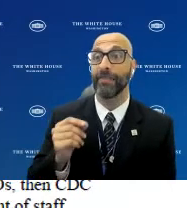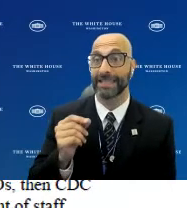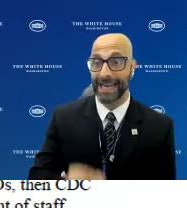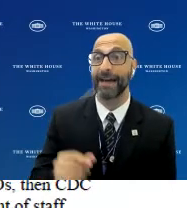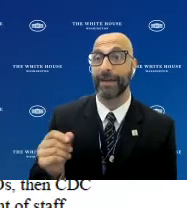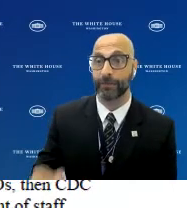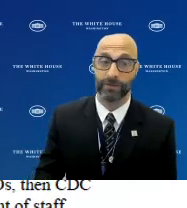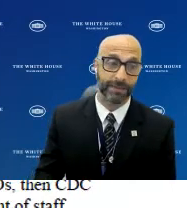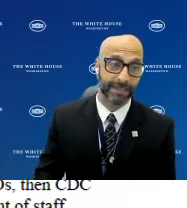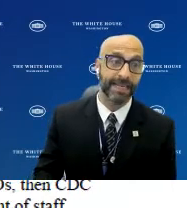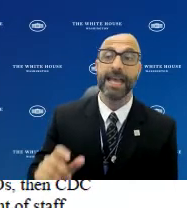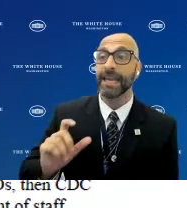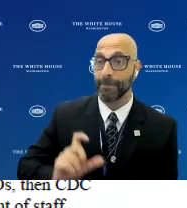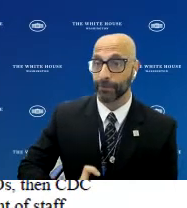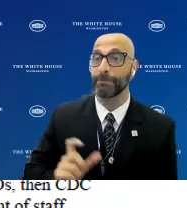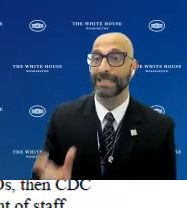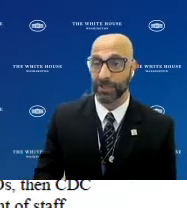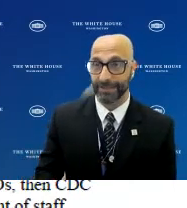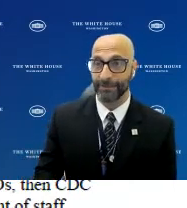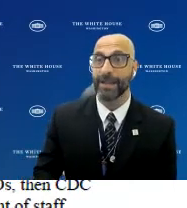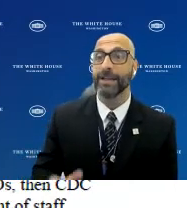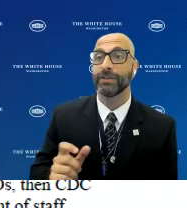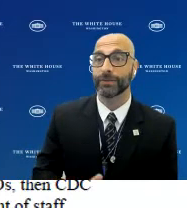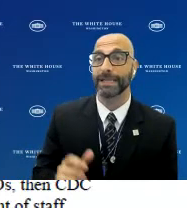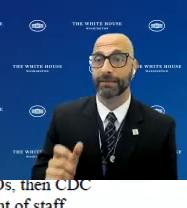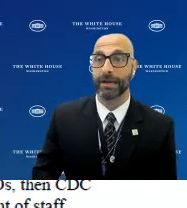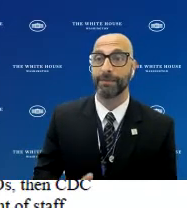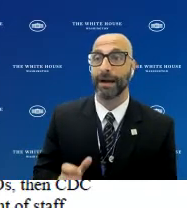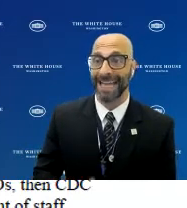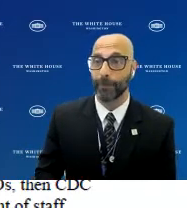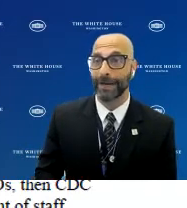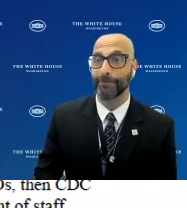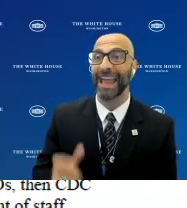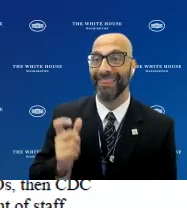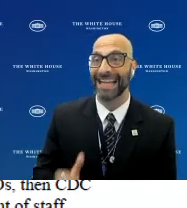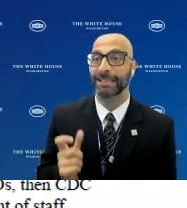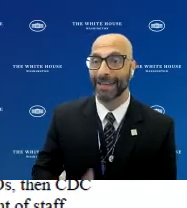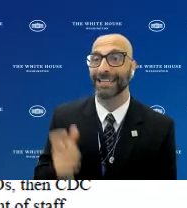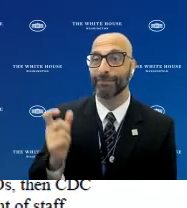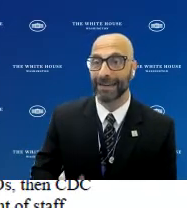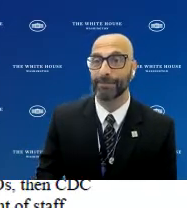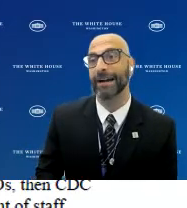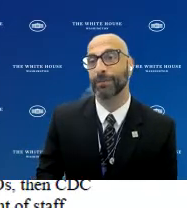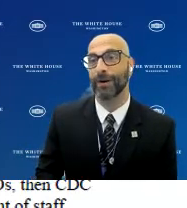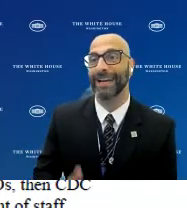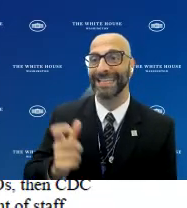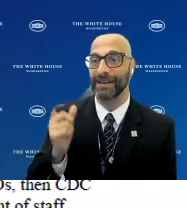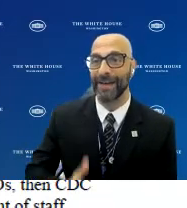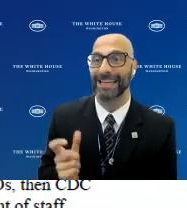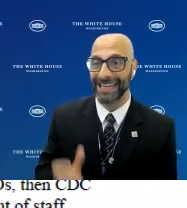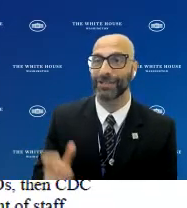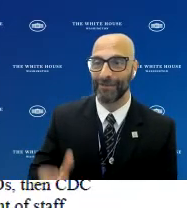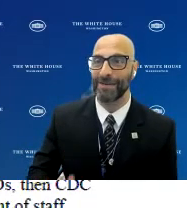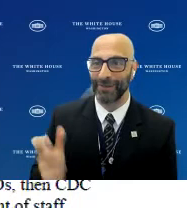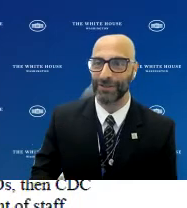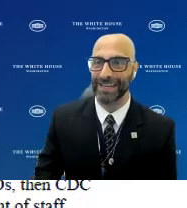have now and the staff and resources can be repositioned to address the monkeypox outbreak. And that's because monkeypox work